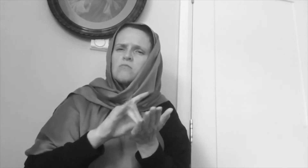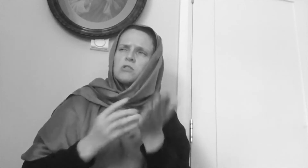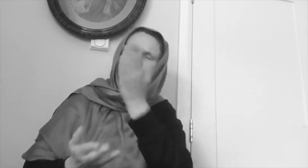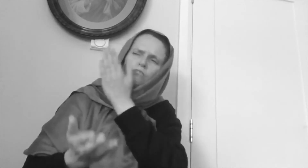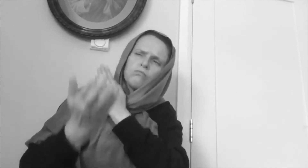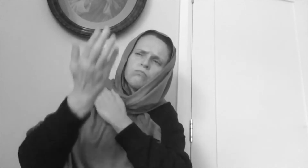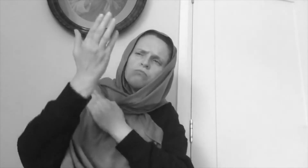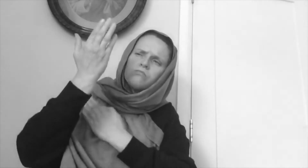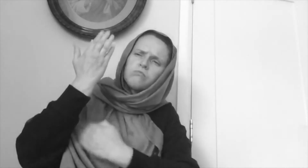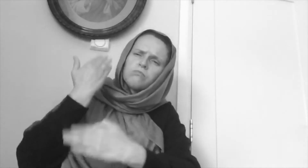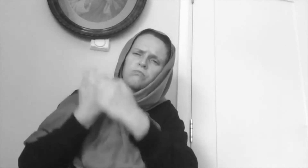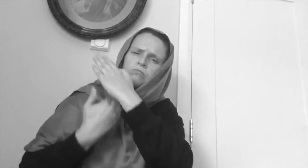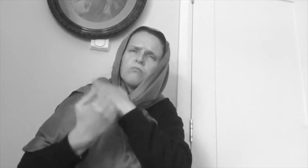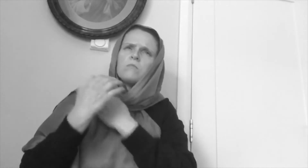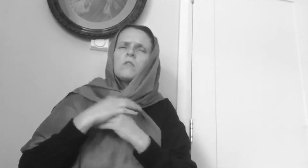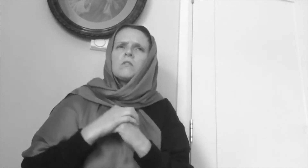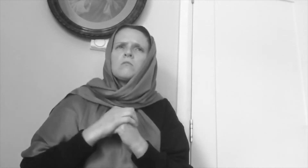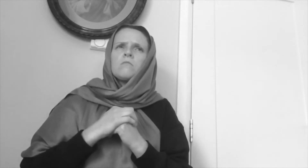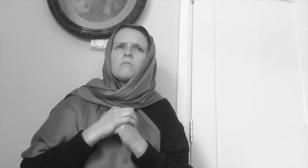The long history here,